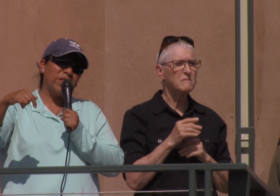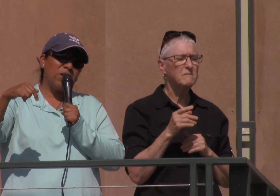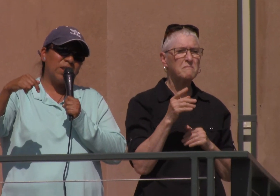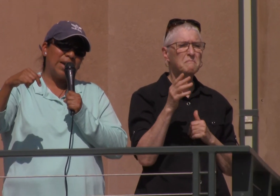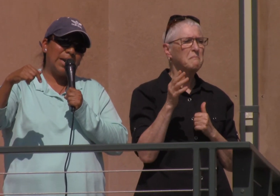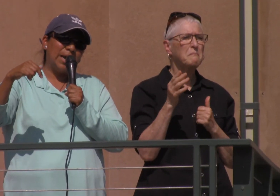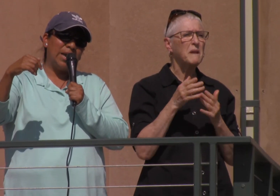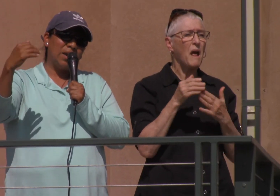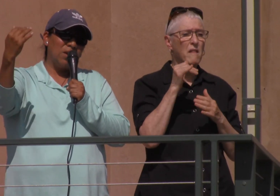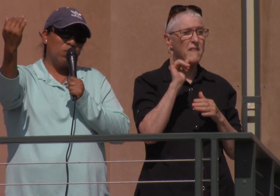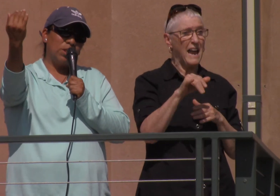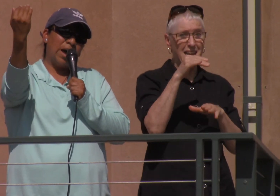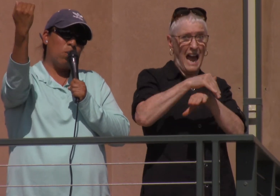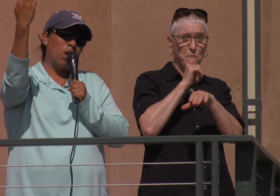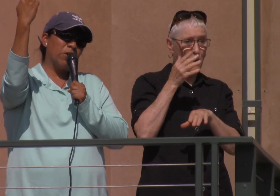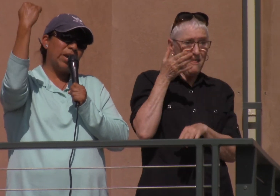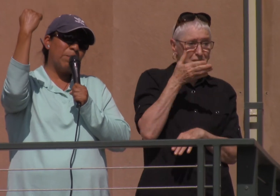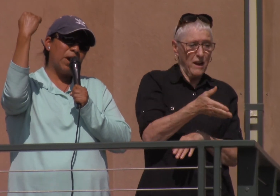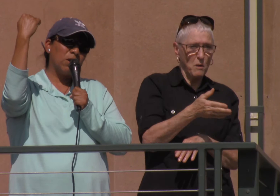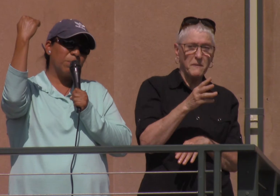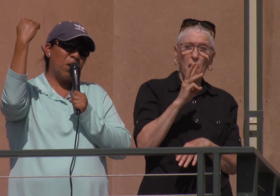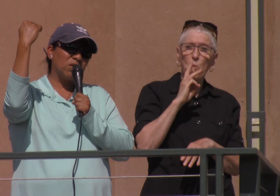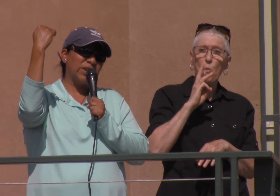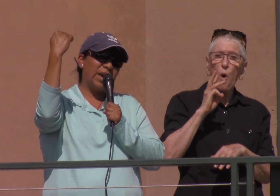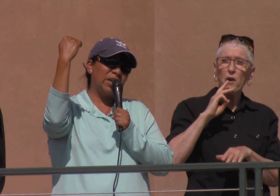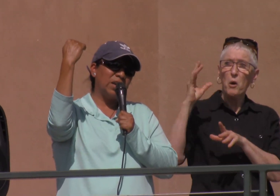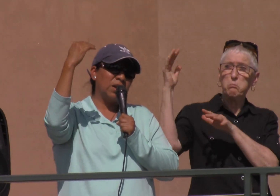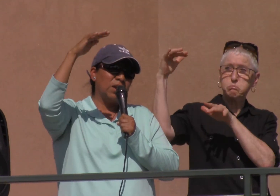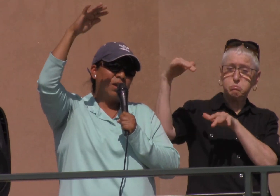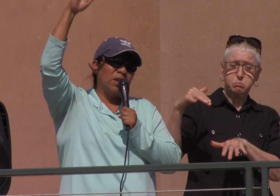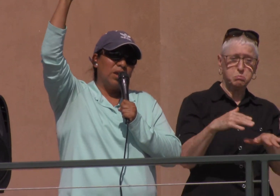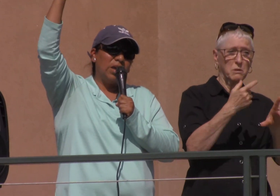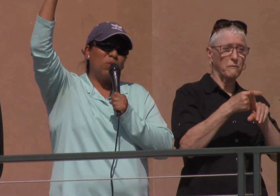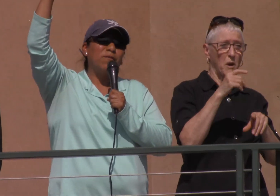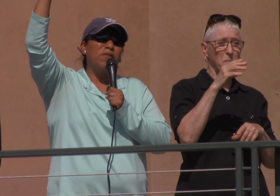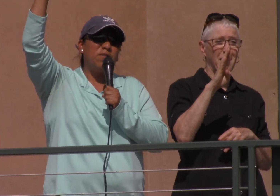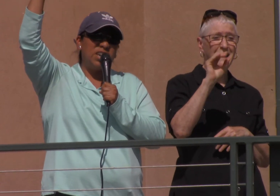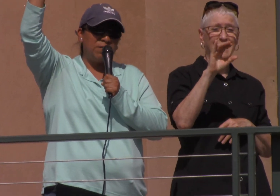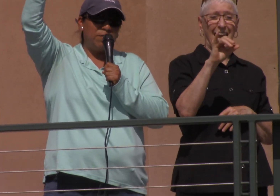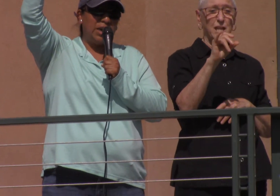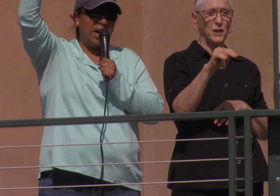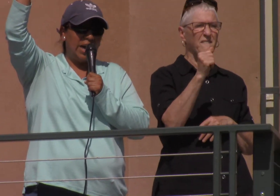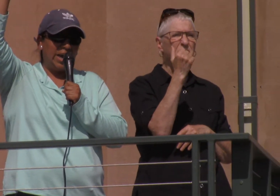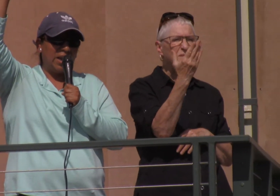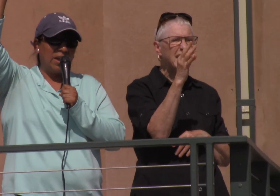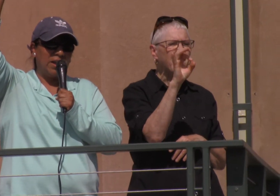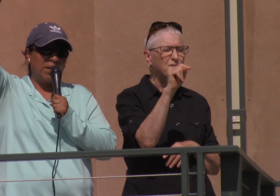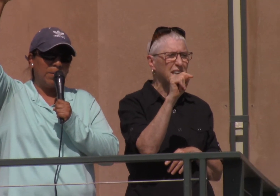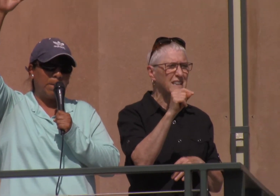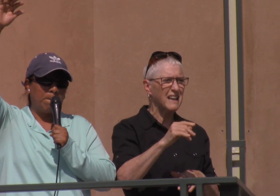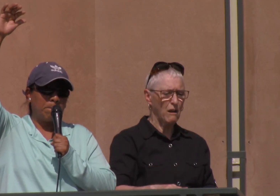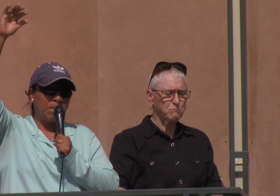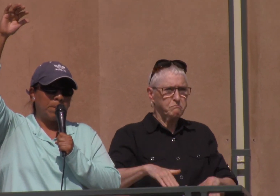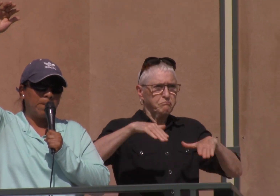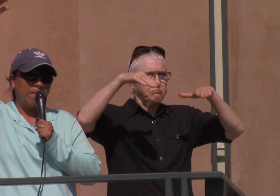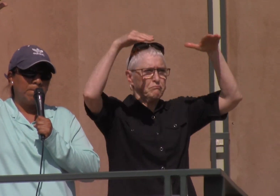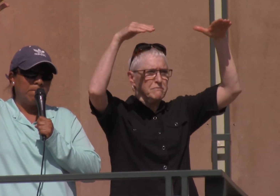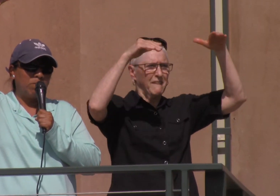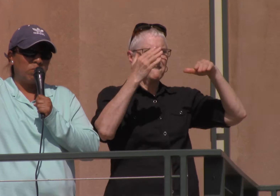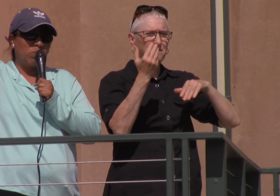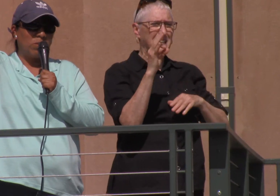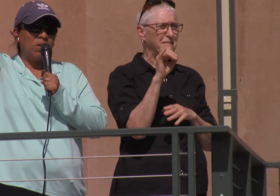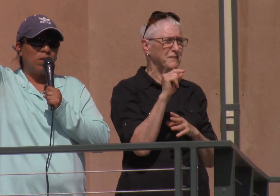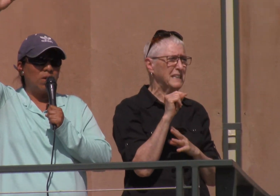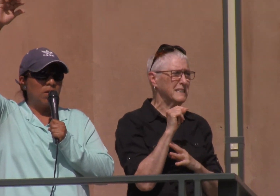they weren't there that night, when that water came out of the Box Canyon, it was 15 feet high.